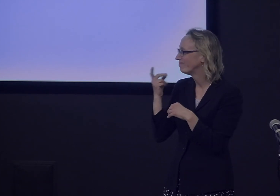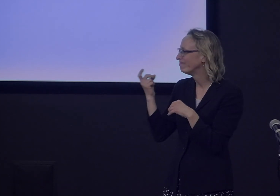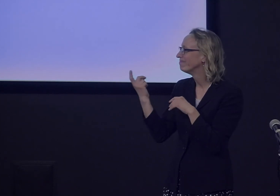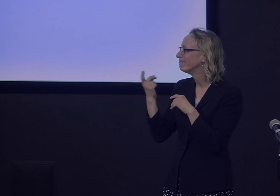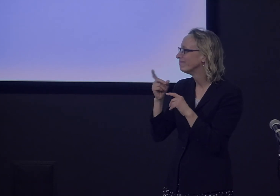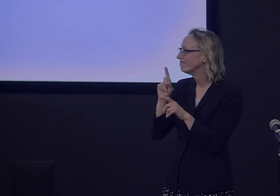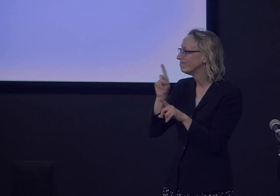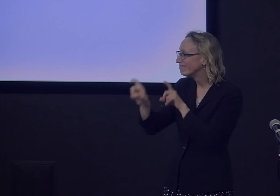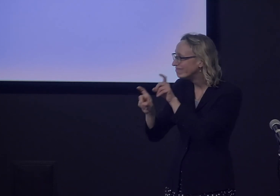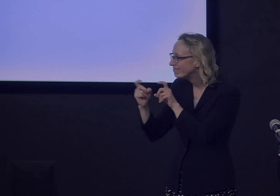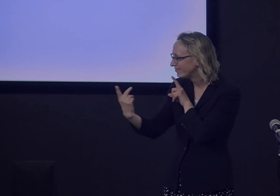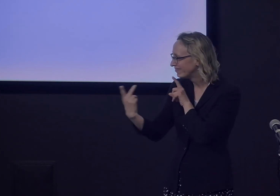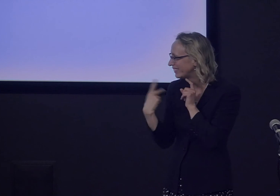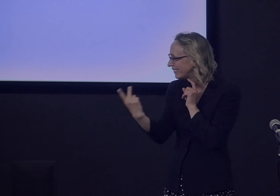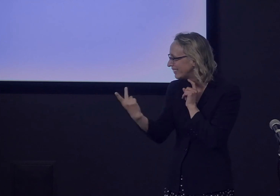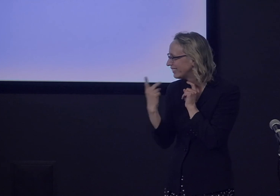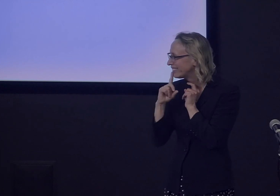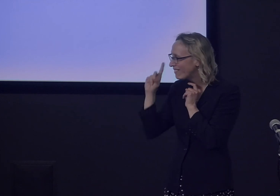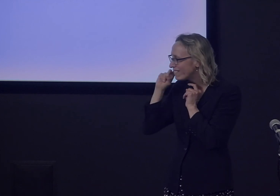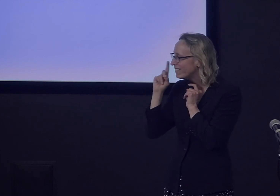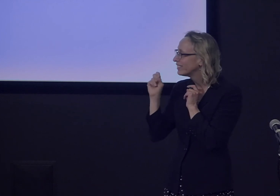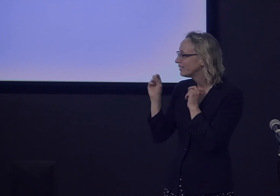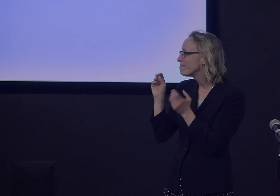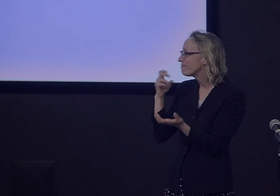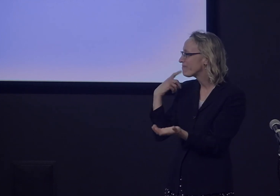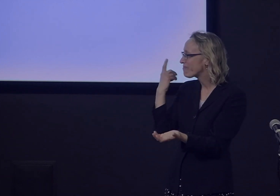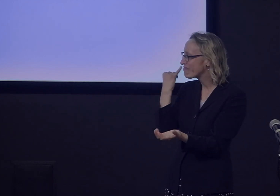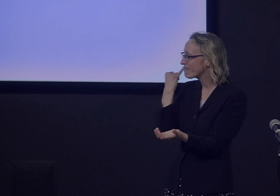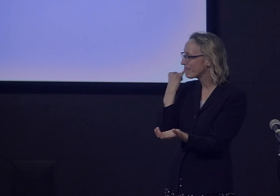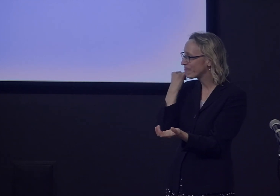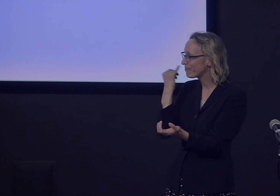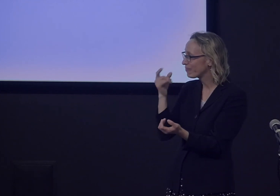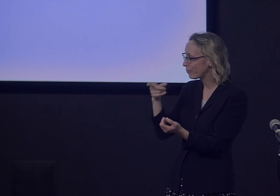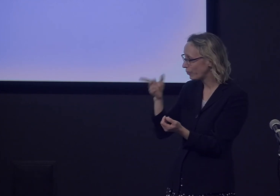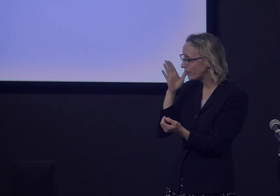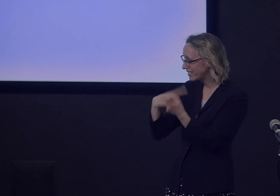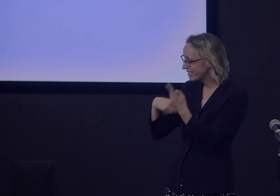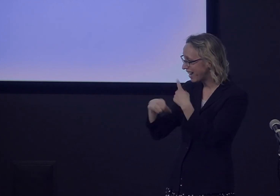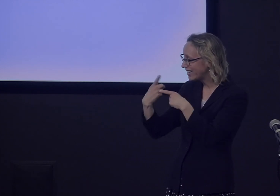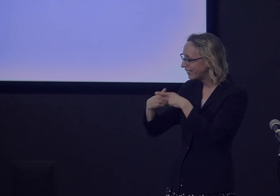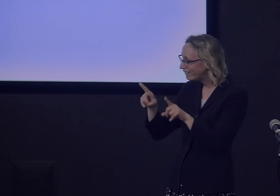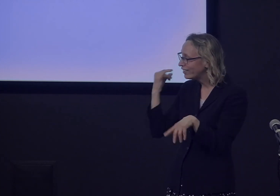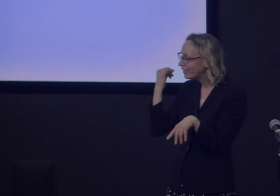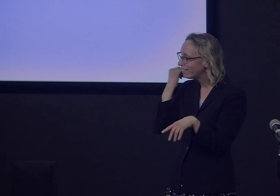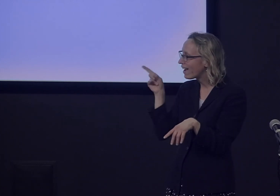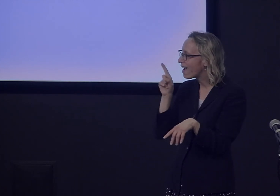It's also asking families, other families, deaf families, to